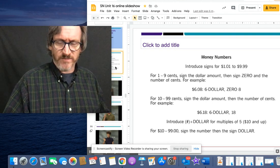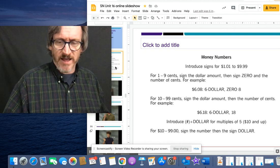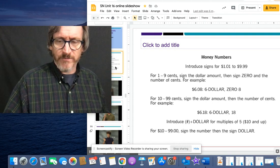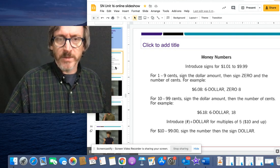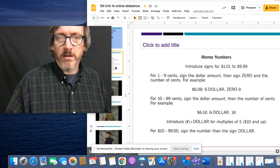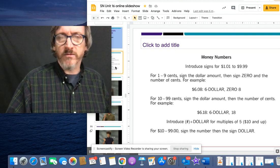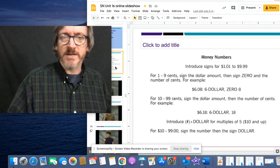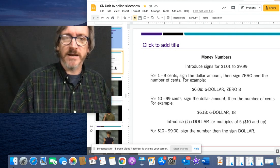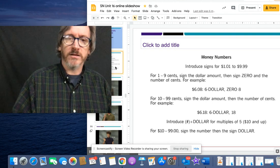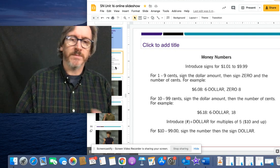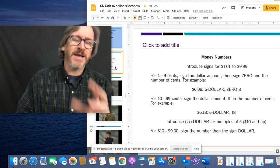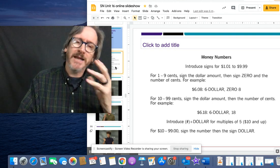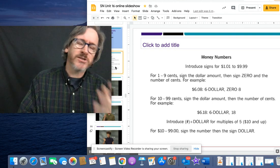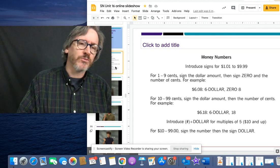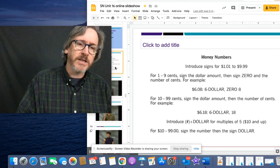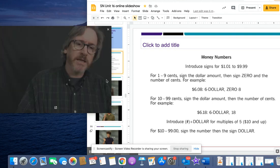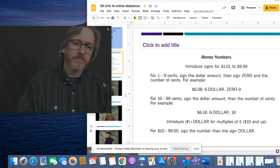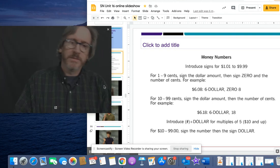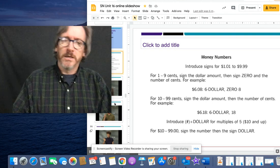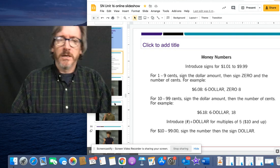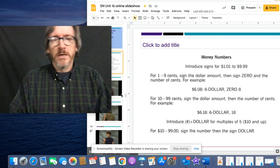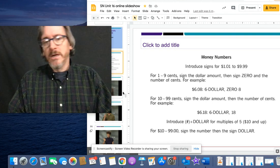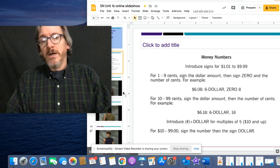multiples of 5 from $10. I mean,